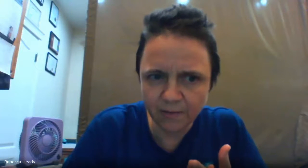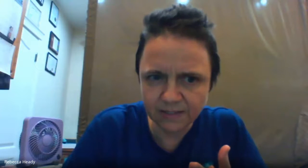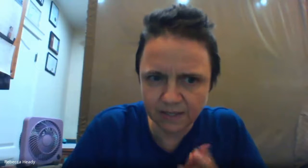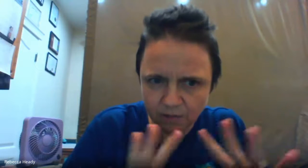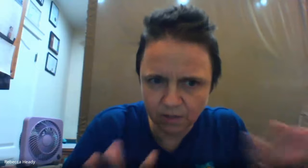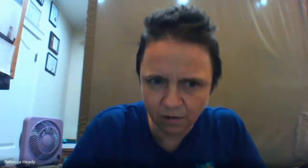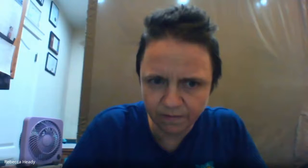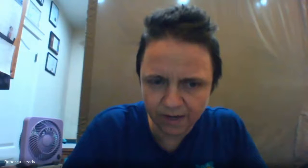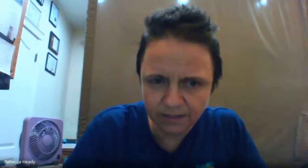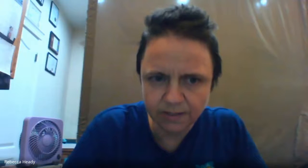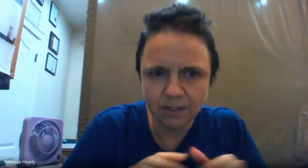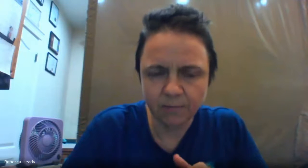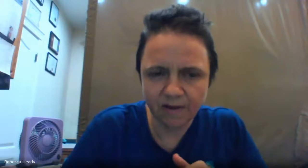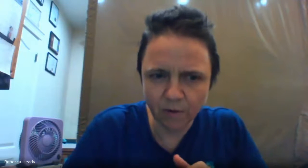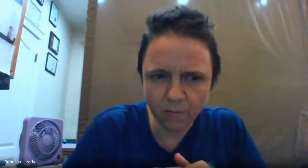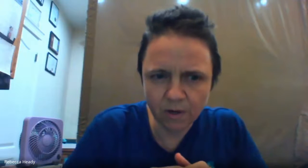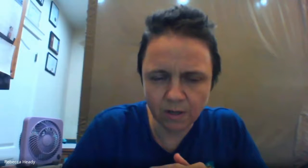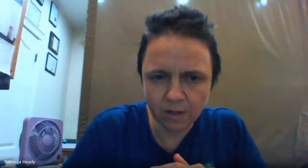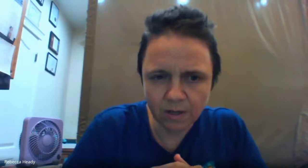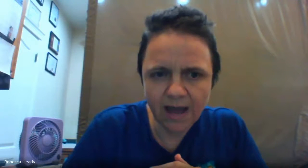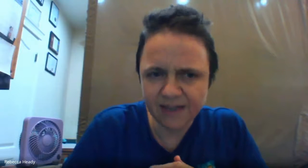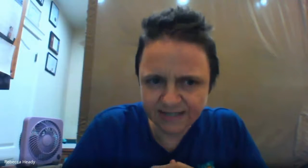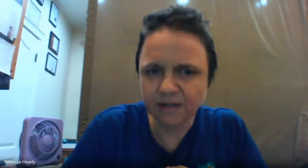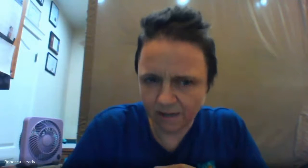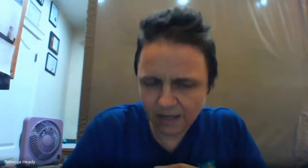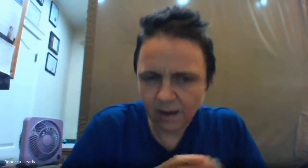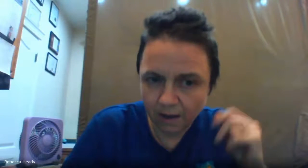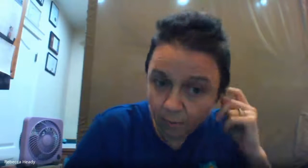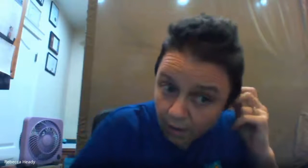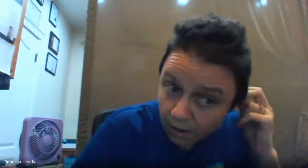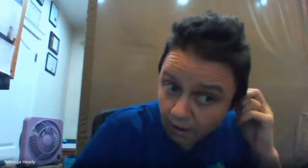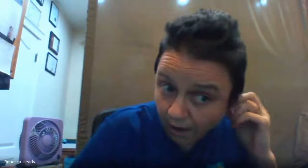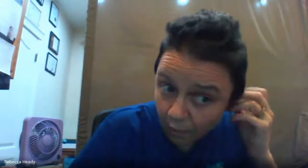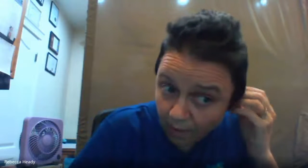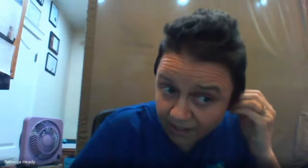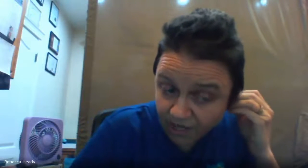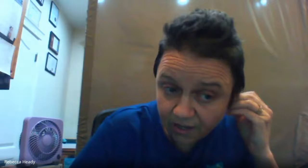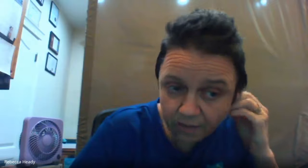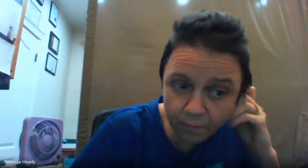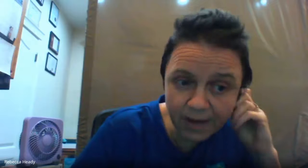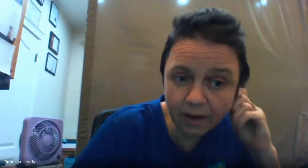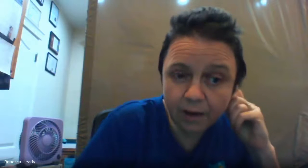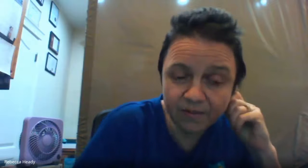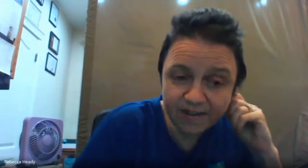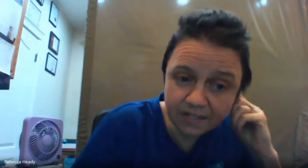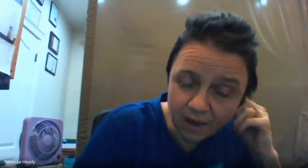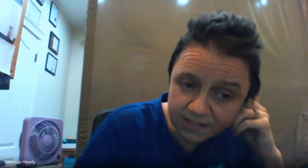to all of you guys? My phone number? I think I did. I will go back and check, but if I didn't, I'll send it to you guys.